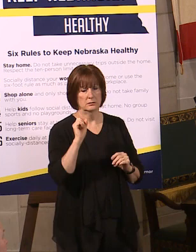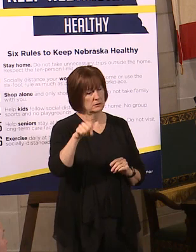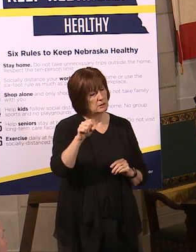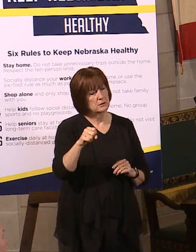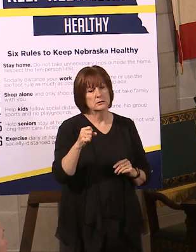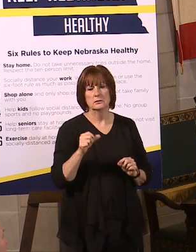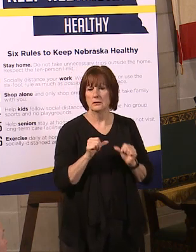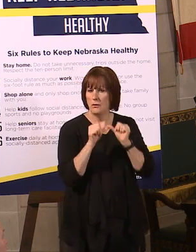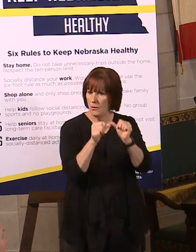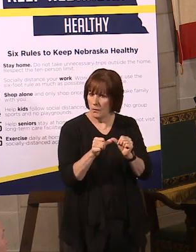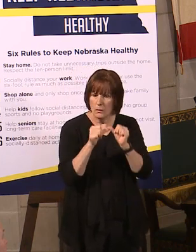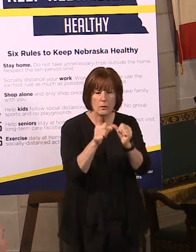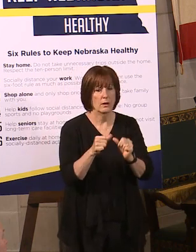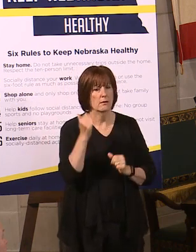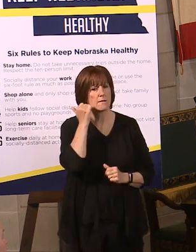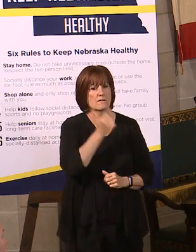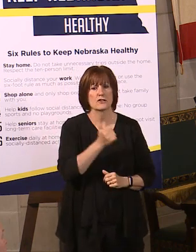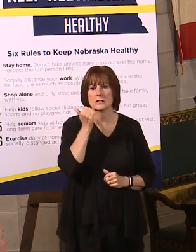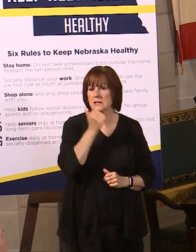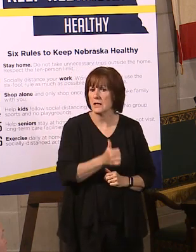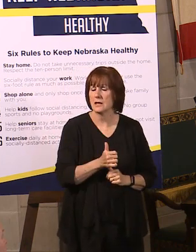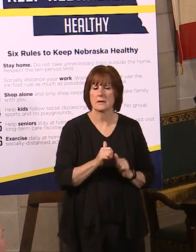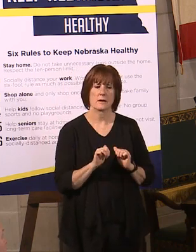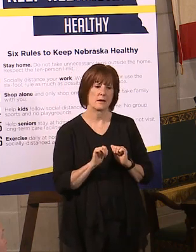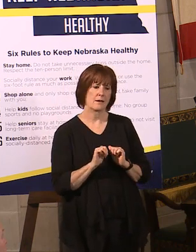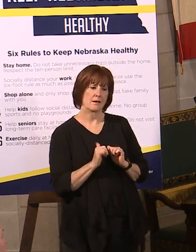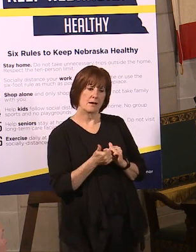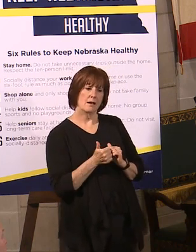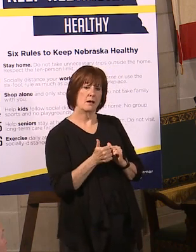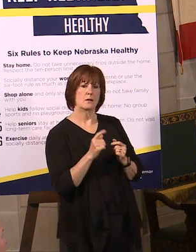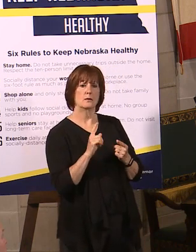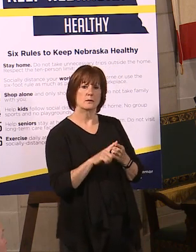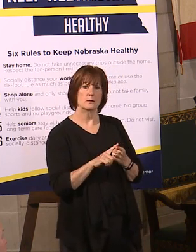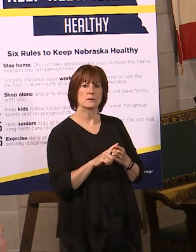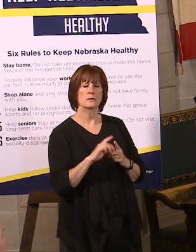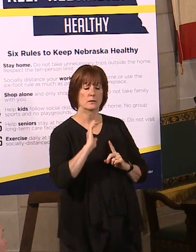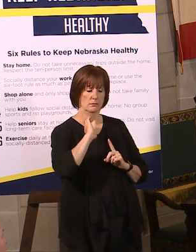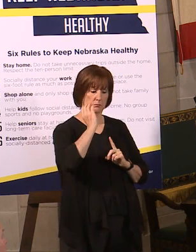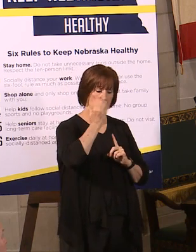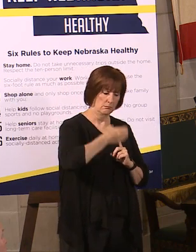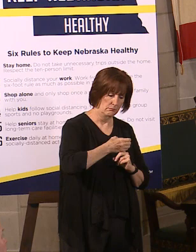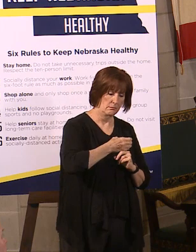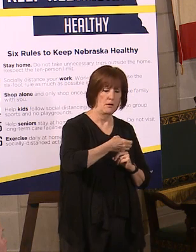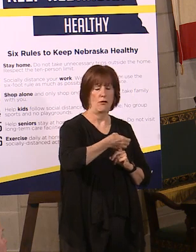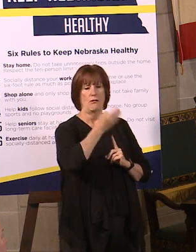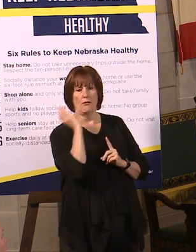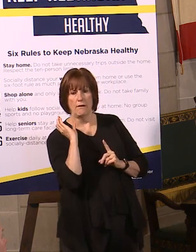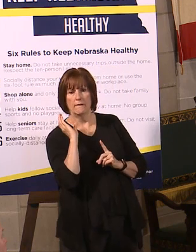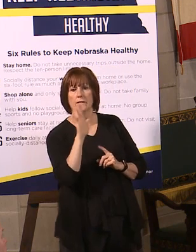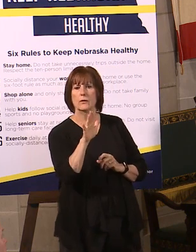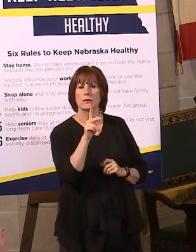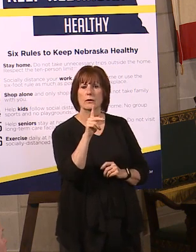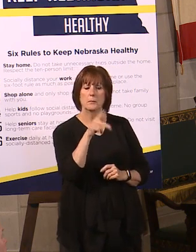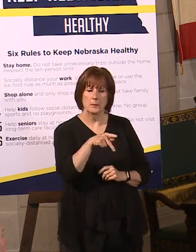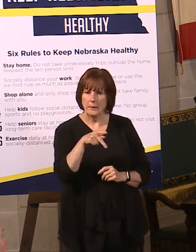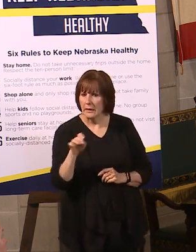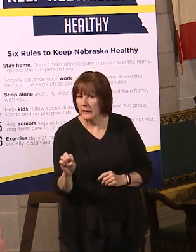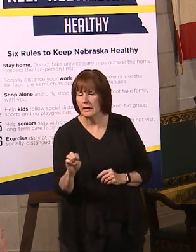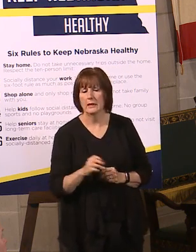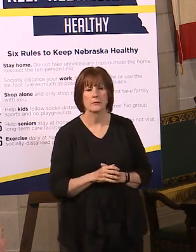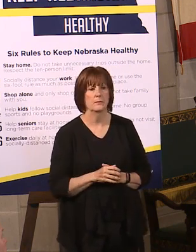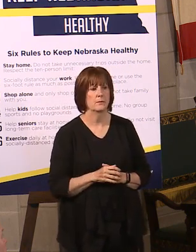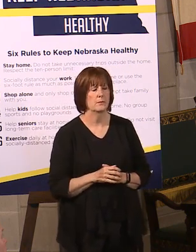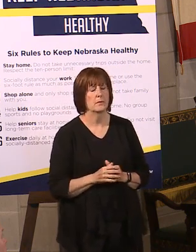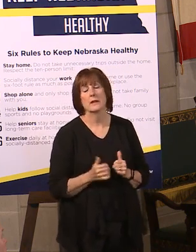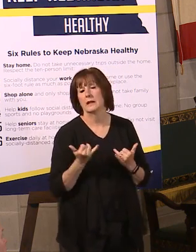it's ongoing daily about how to put on and take off your personal protective equipment. Now,